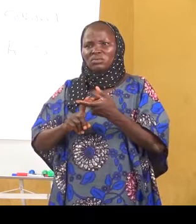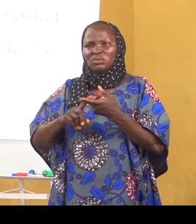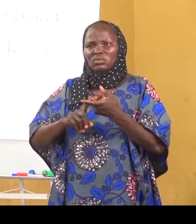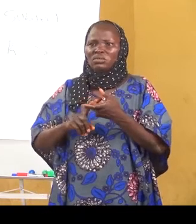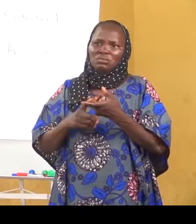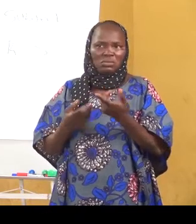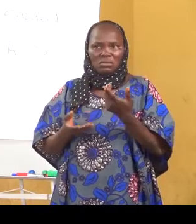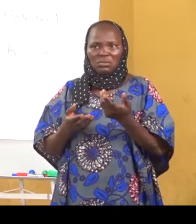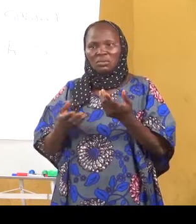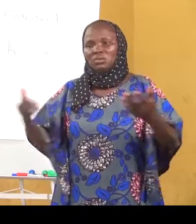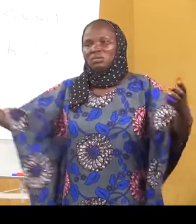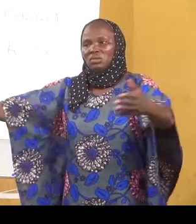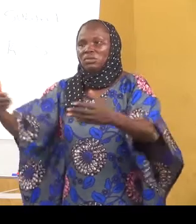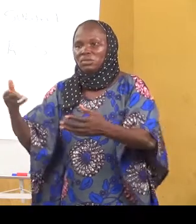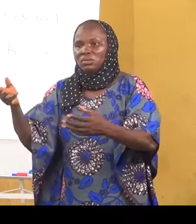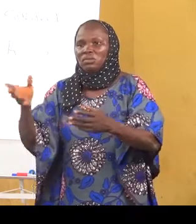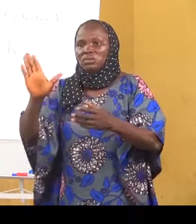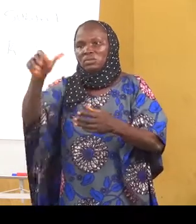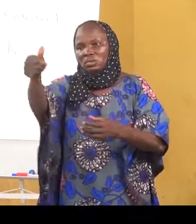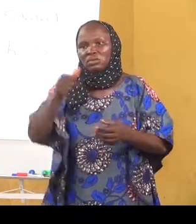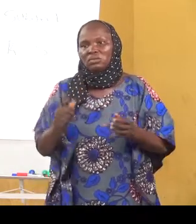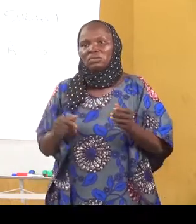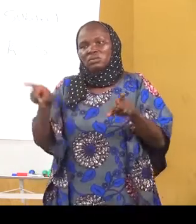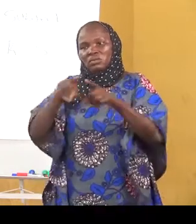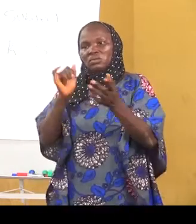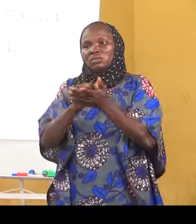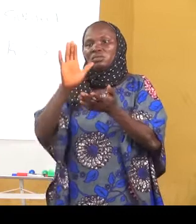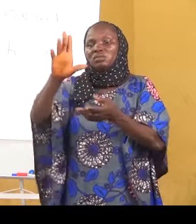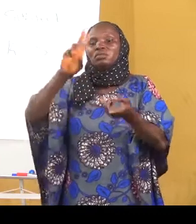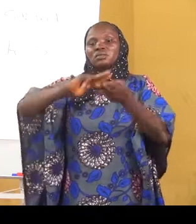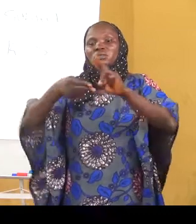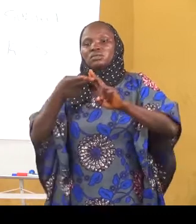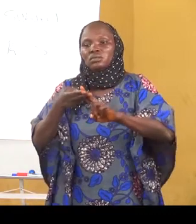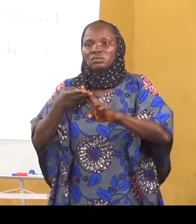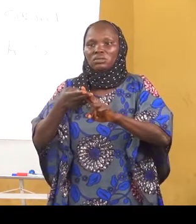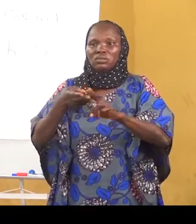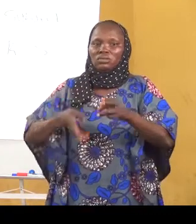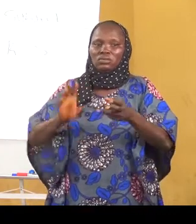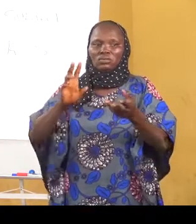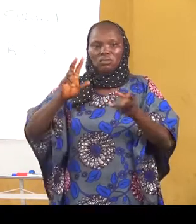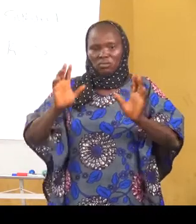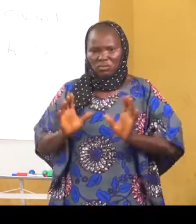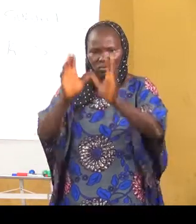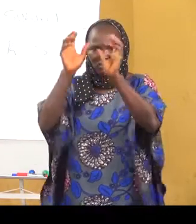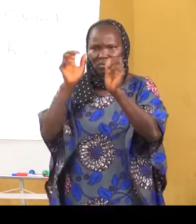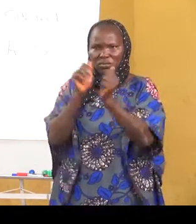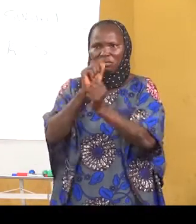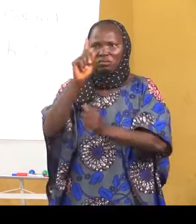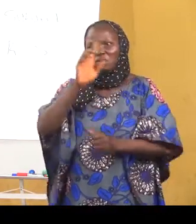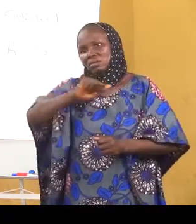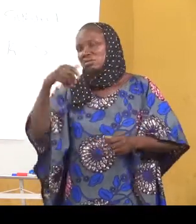reconcile yourselves so that your relationship will continue. Paul's letter to